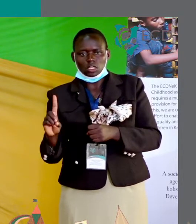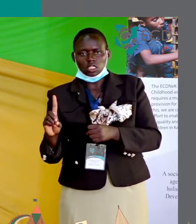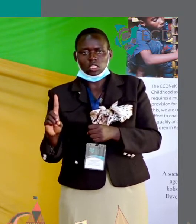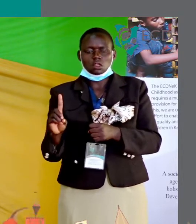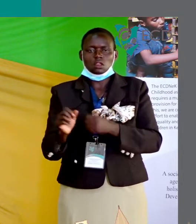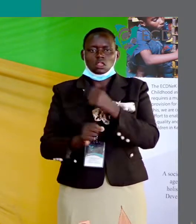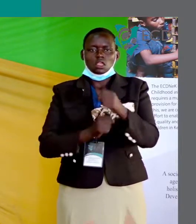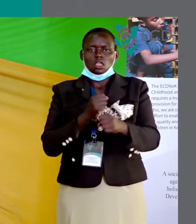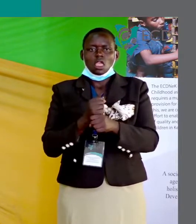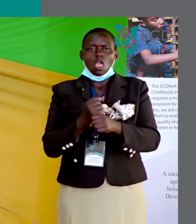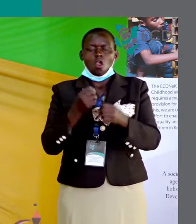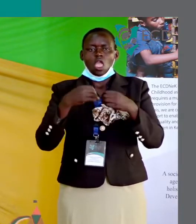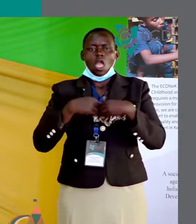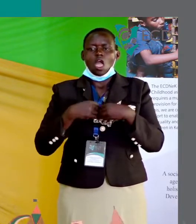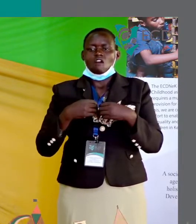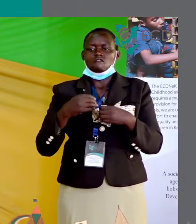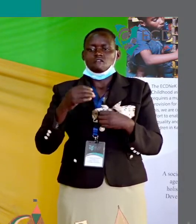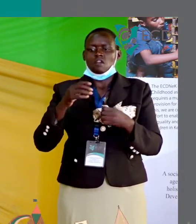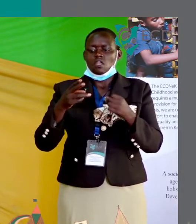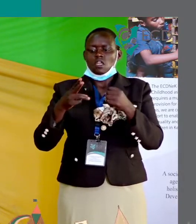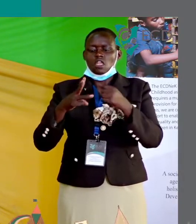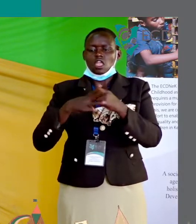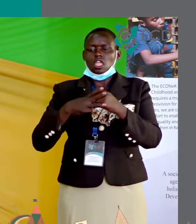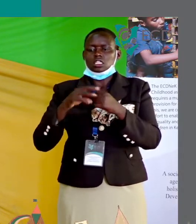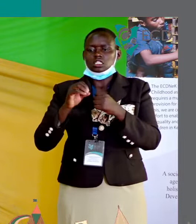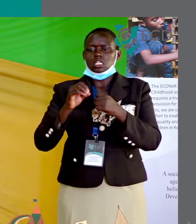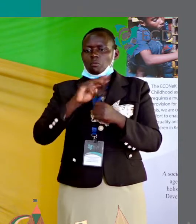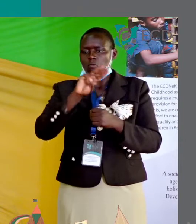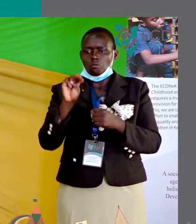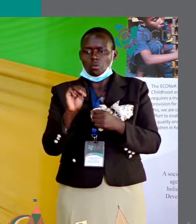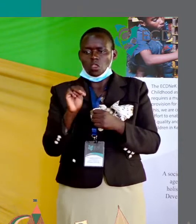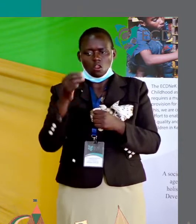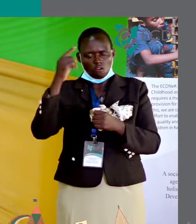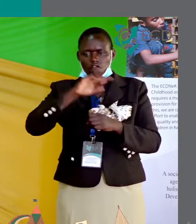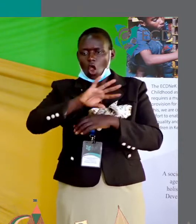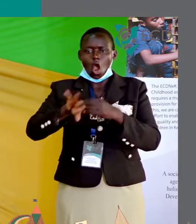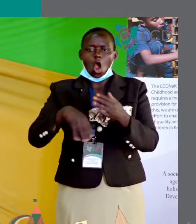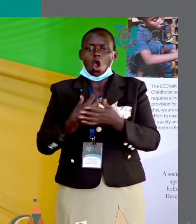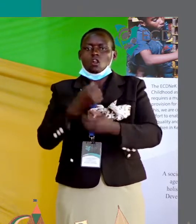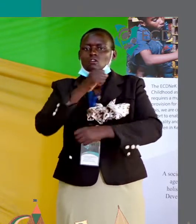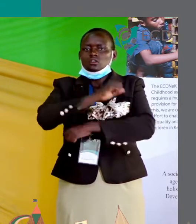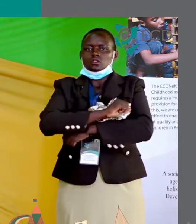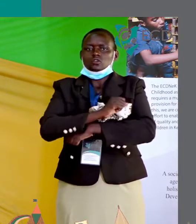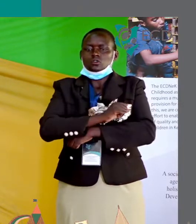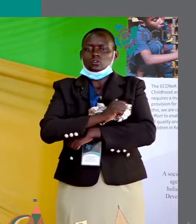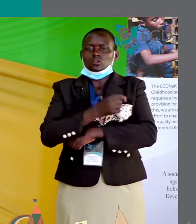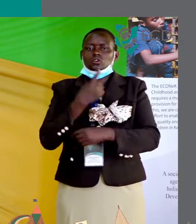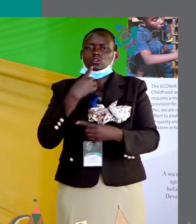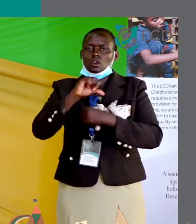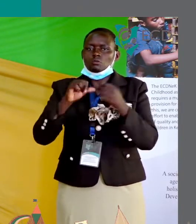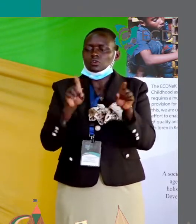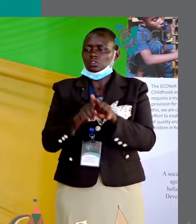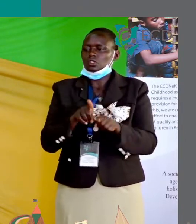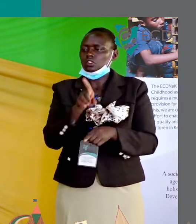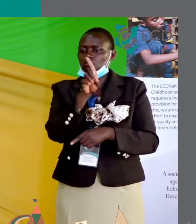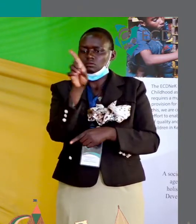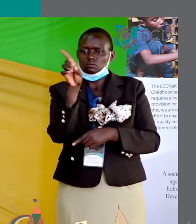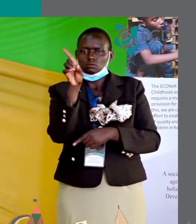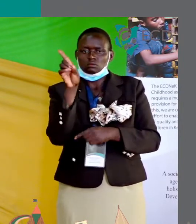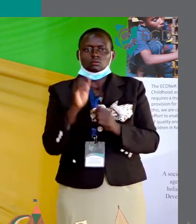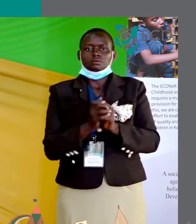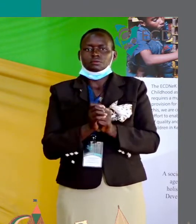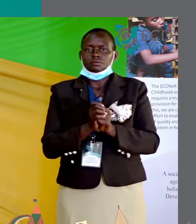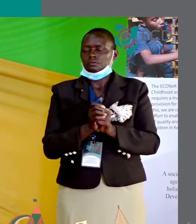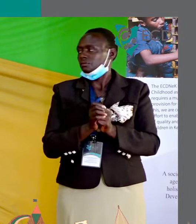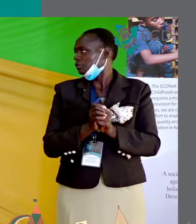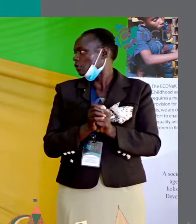we gave 80 million to all the schools for facelift. What I was talking about is an opportunity to check on